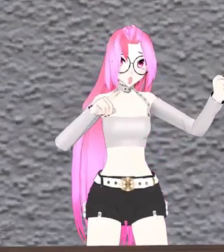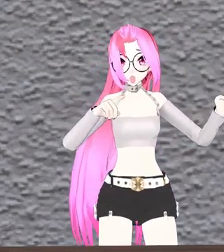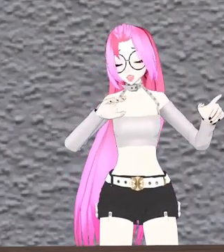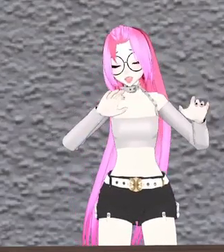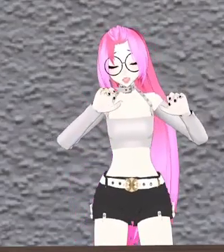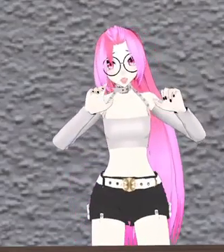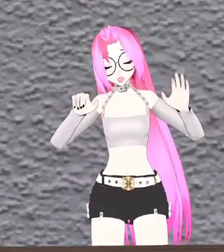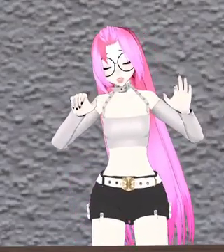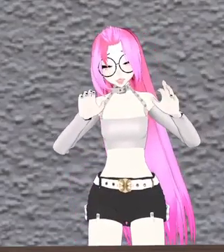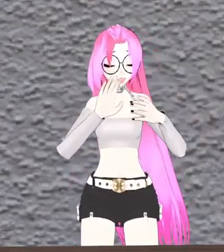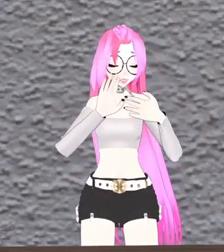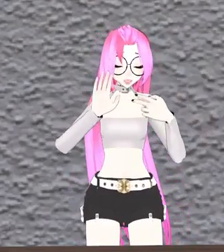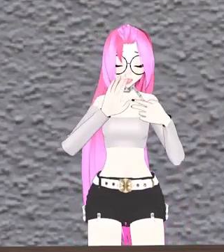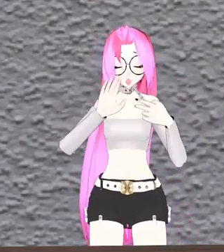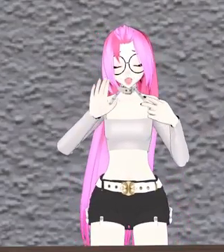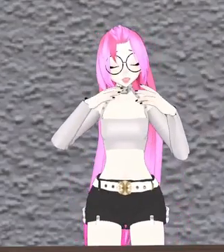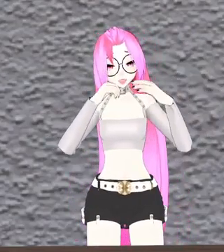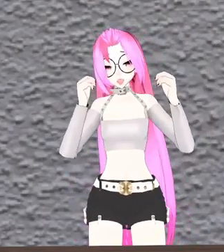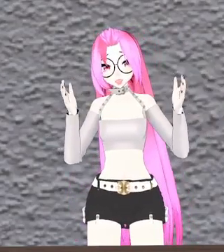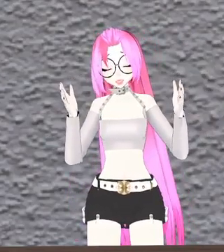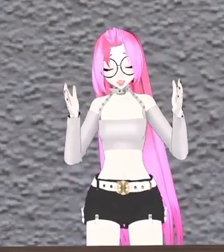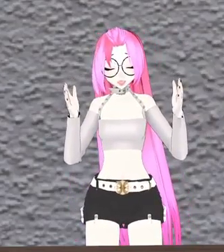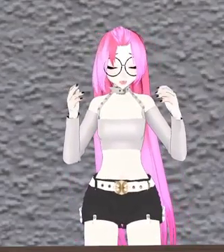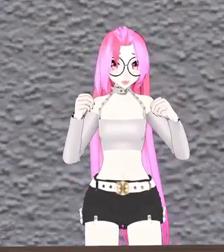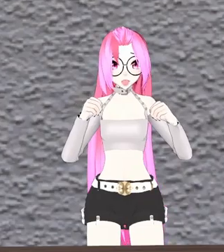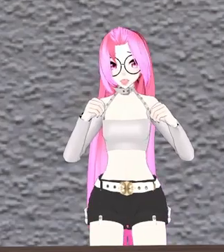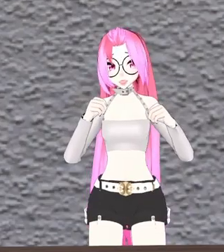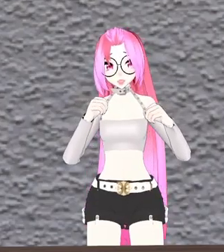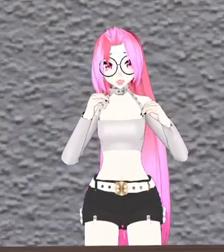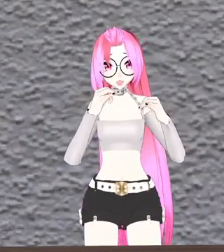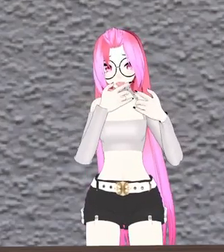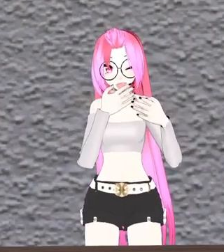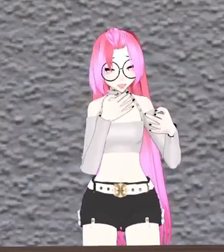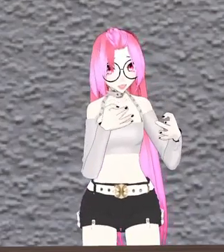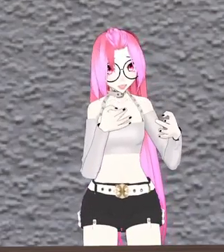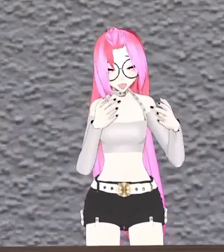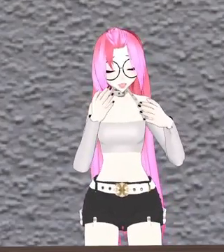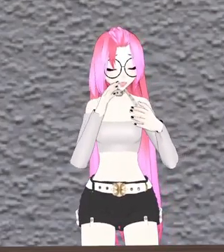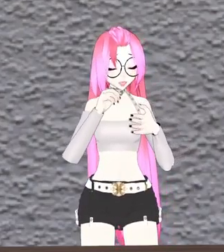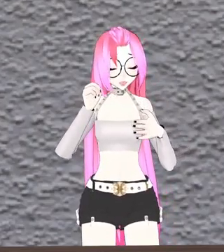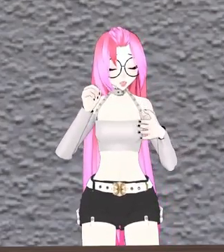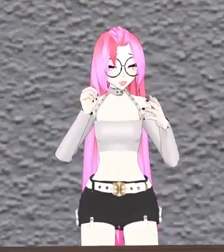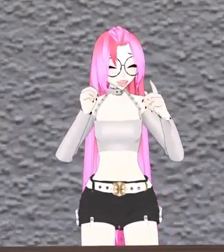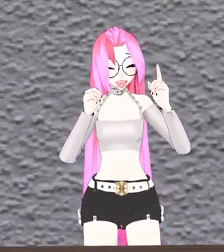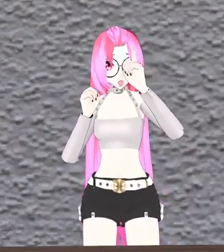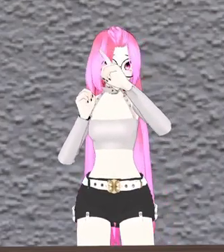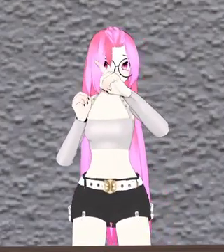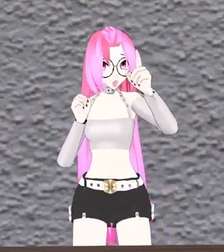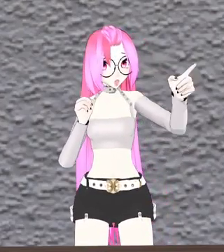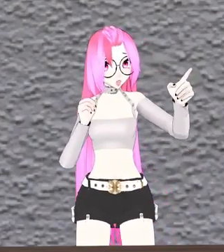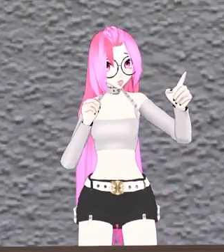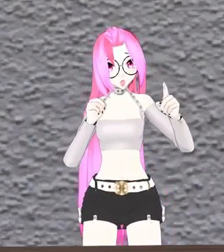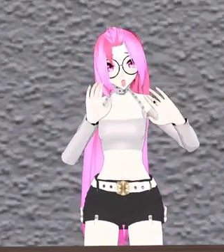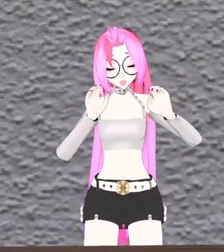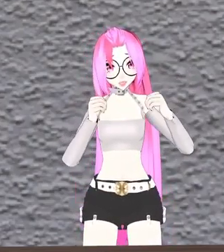one talks about labels and a lot of deaf culture stuff. So if you're really interested and you want to learn some more, you could read those or